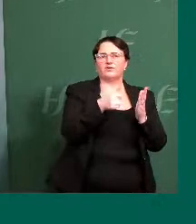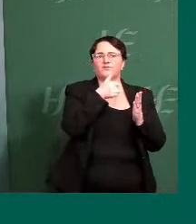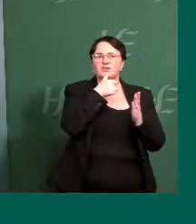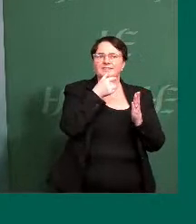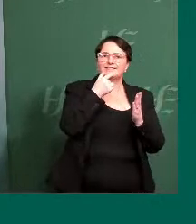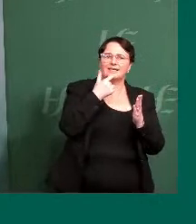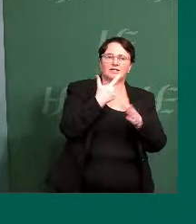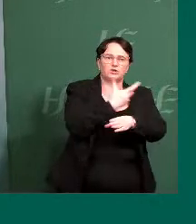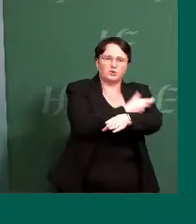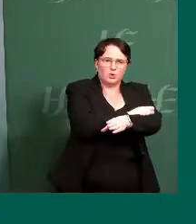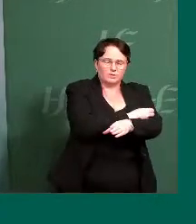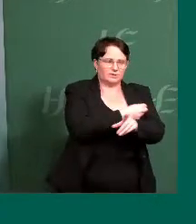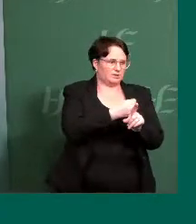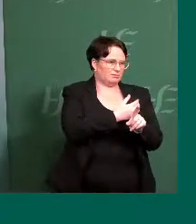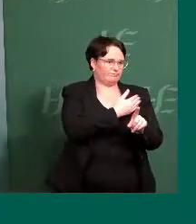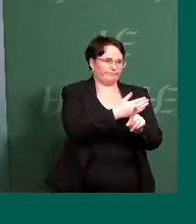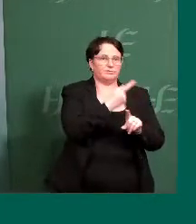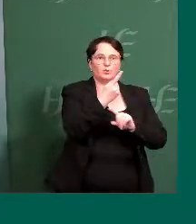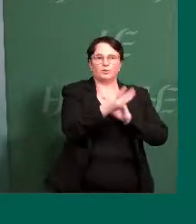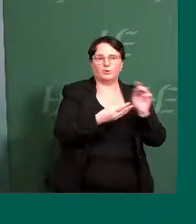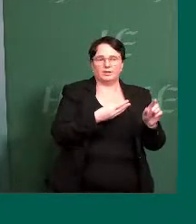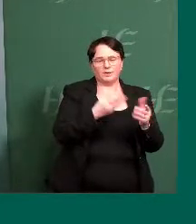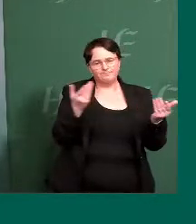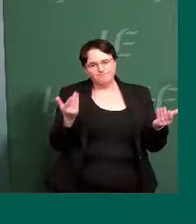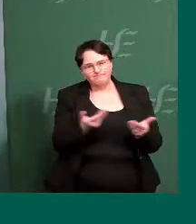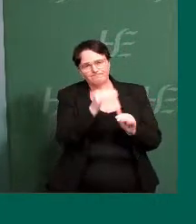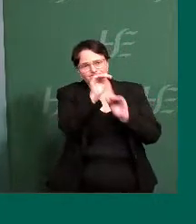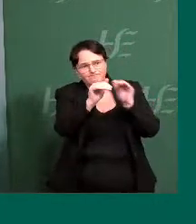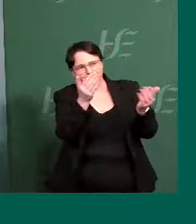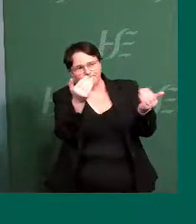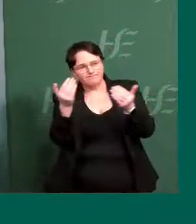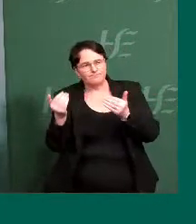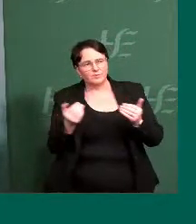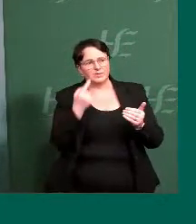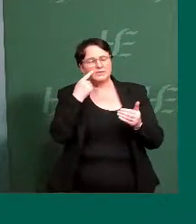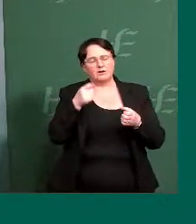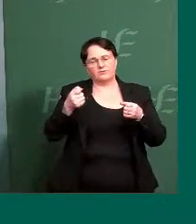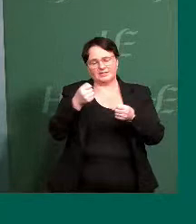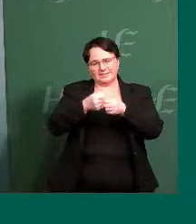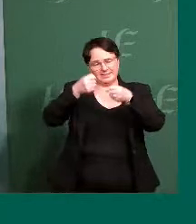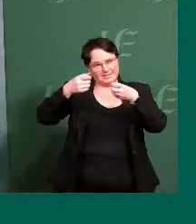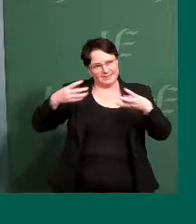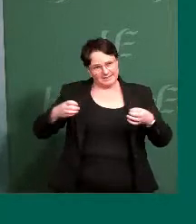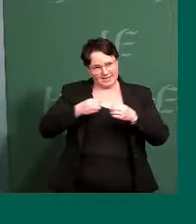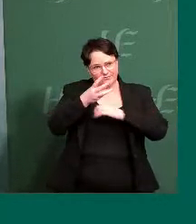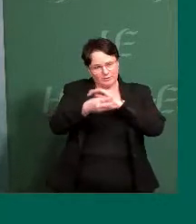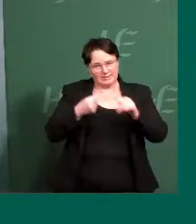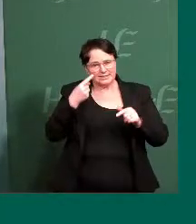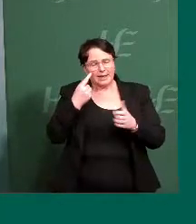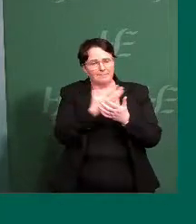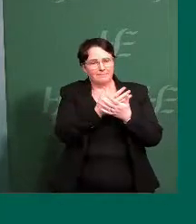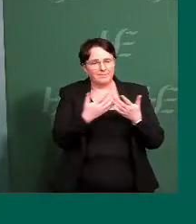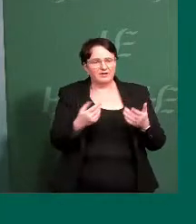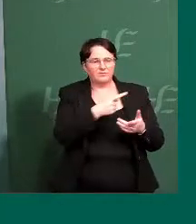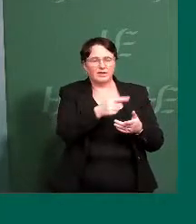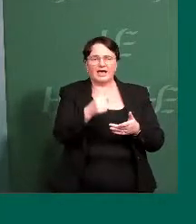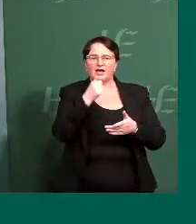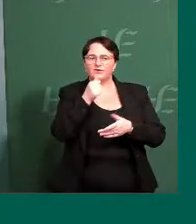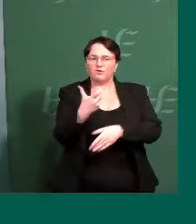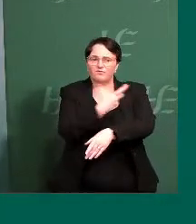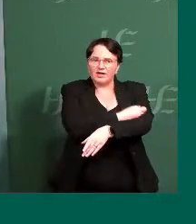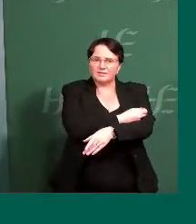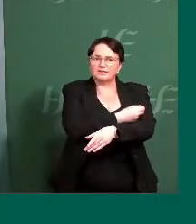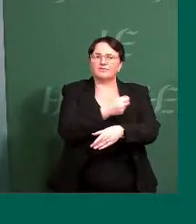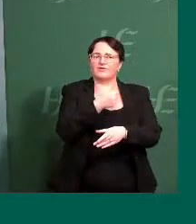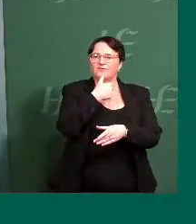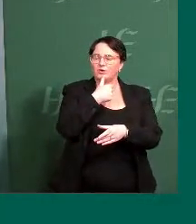last week. And again, we'd encourage those people to come forward, because as we saw from the data that's presented here every week, many of those people who were unvaccinated from a